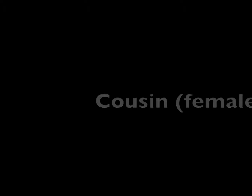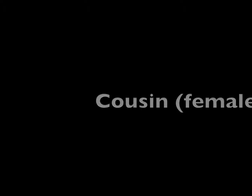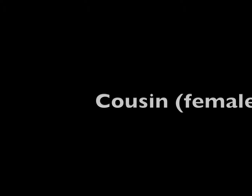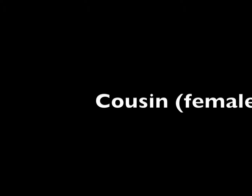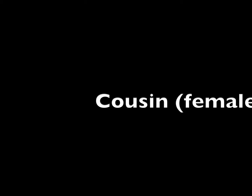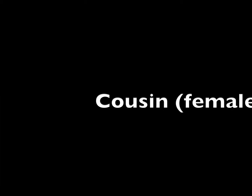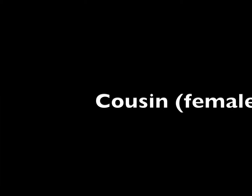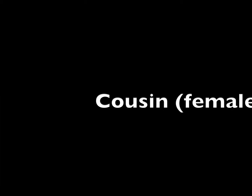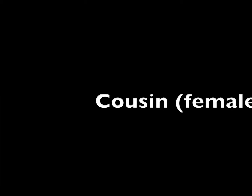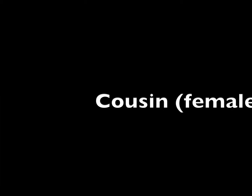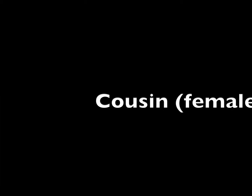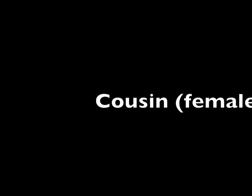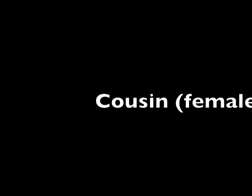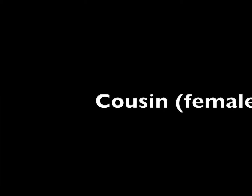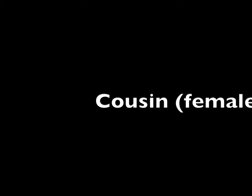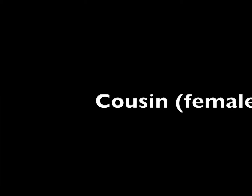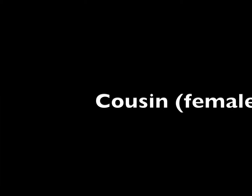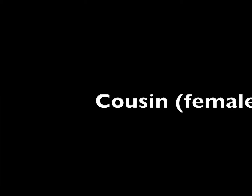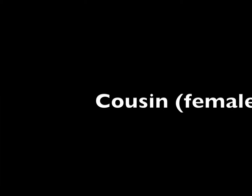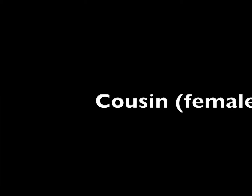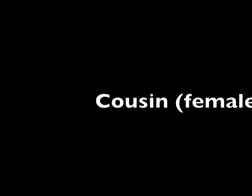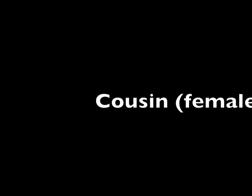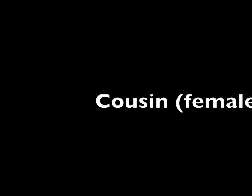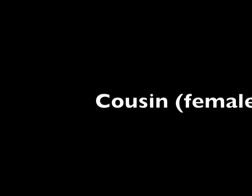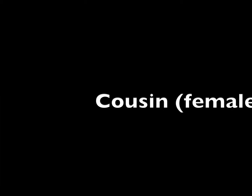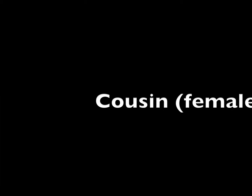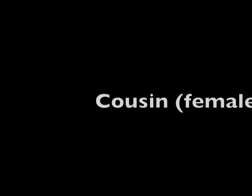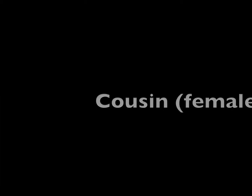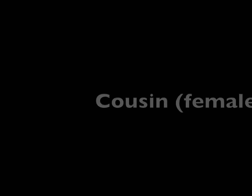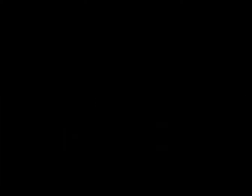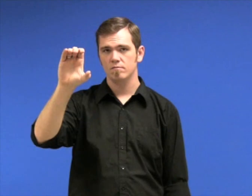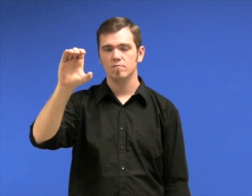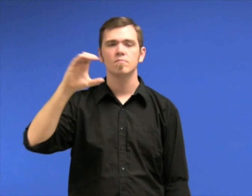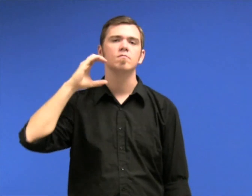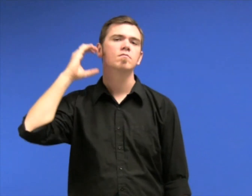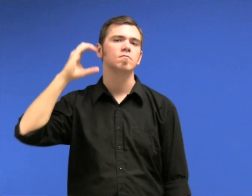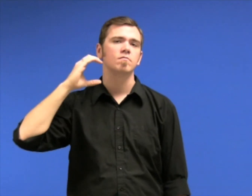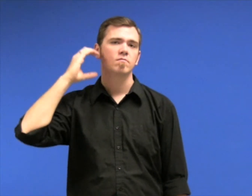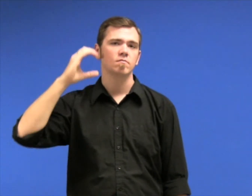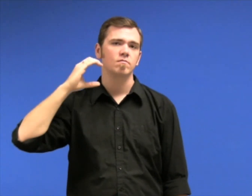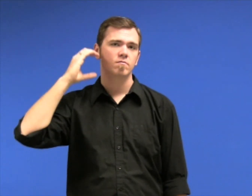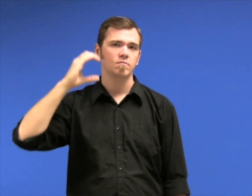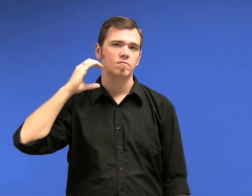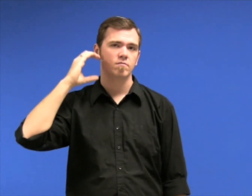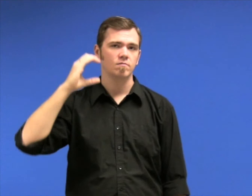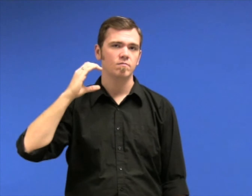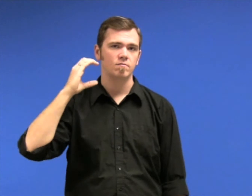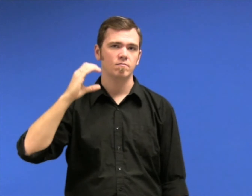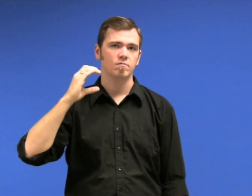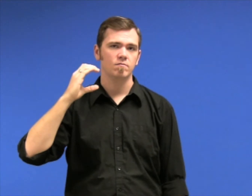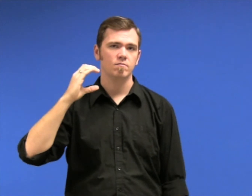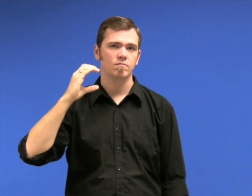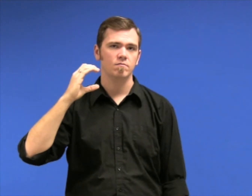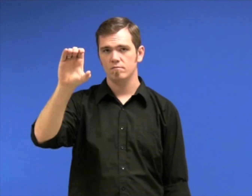And we have the sign for female cousin is going to circle closer to your jaw. So if you notice, male signs